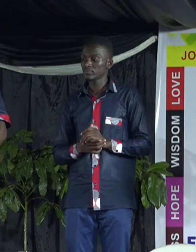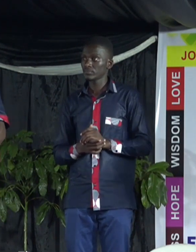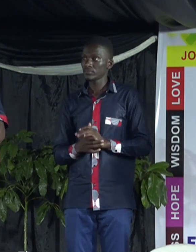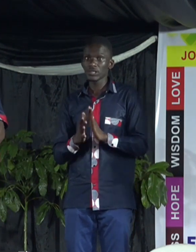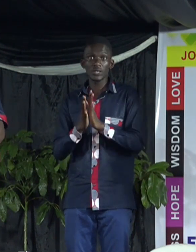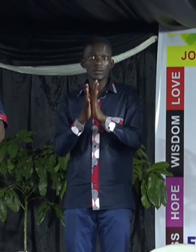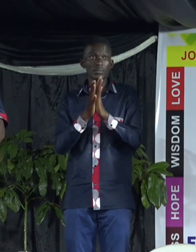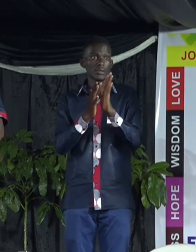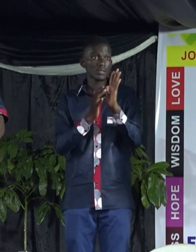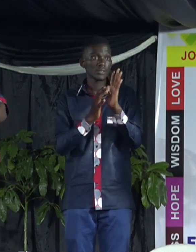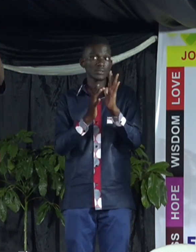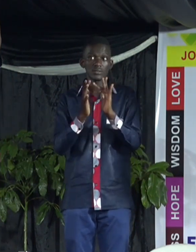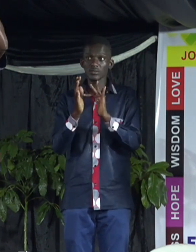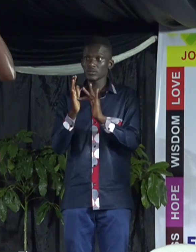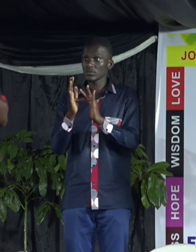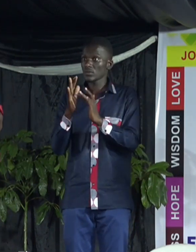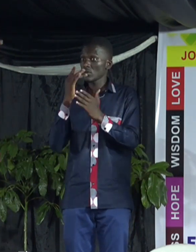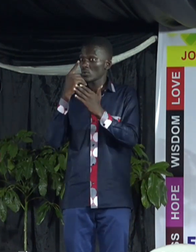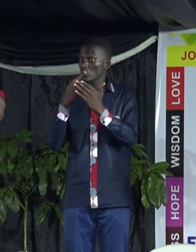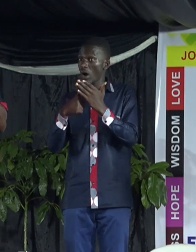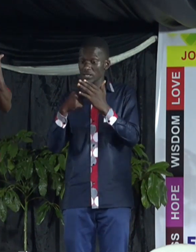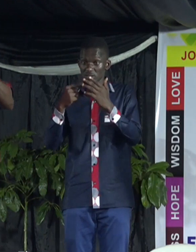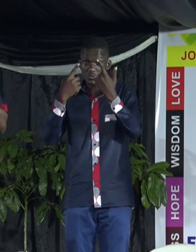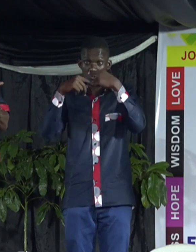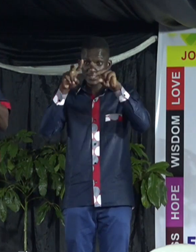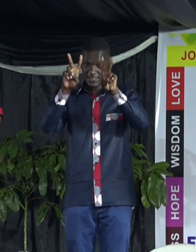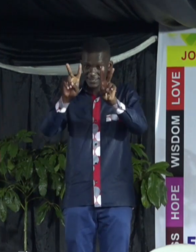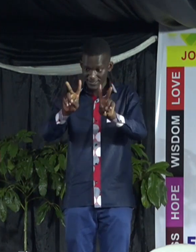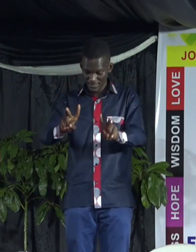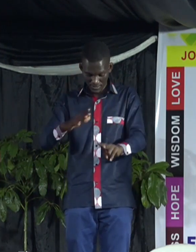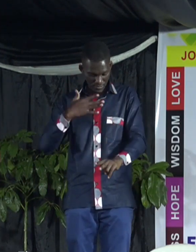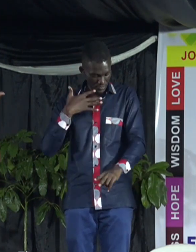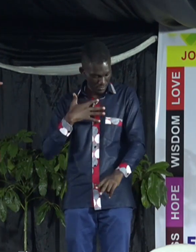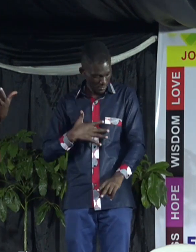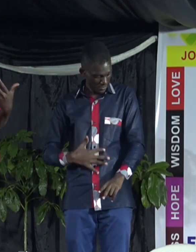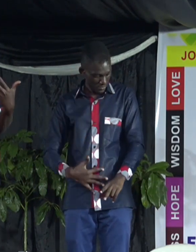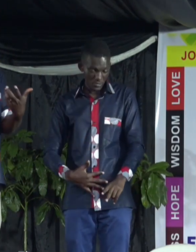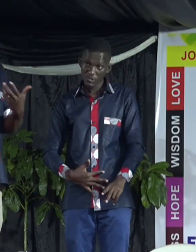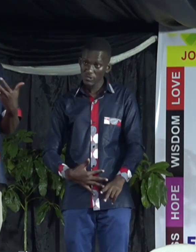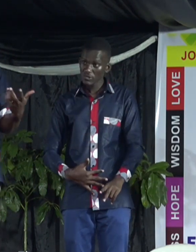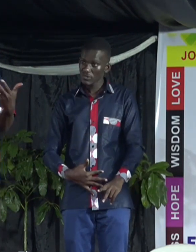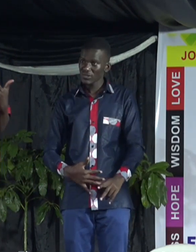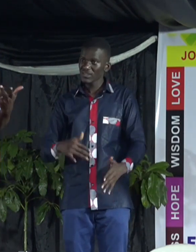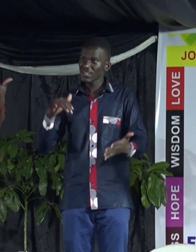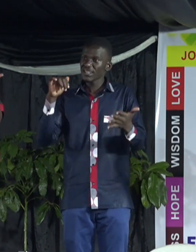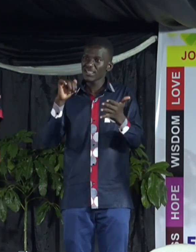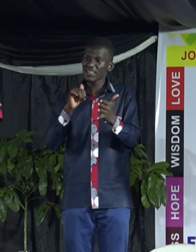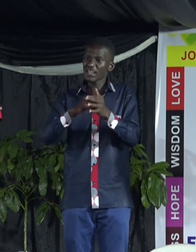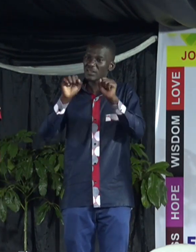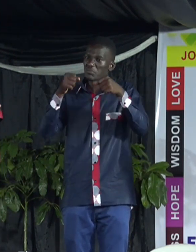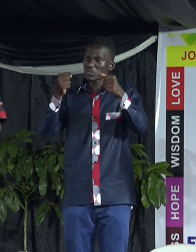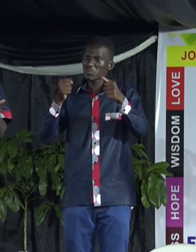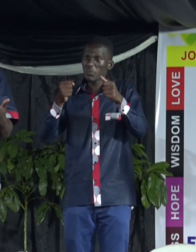Yesu yebazibwe. Mukama yebazibwe. Kino chetukulaba kukungulu. What we see on your outside, si chetuleta for kumanya